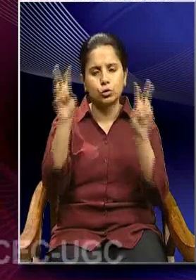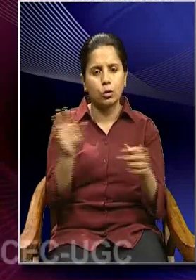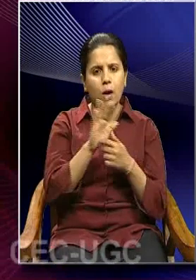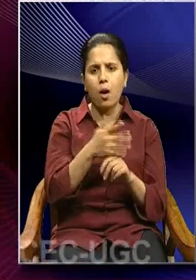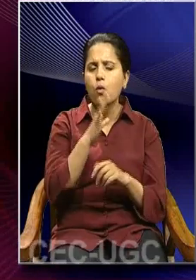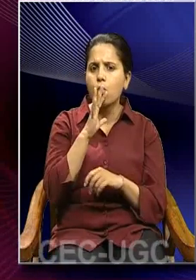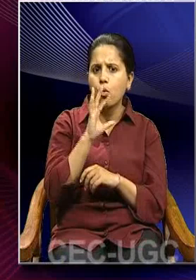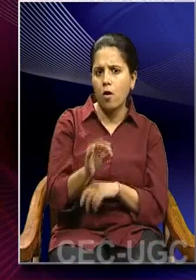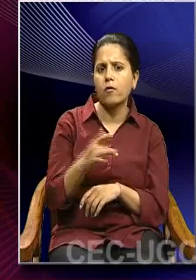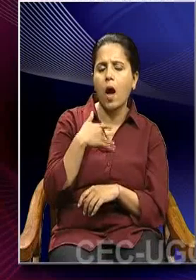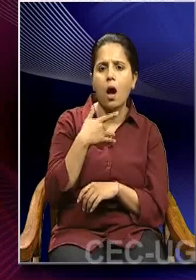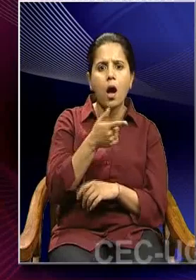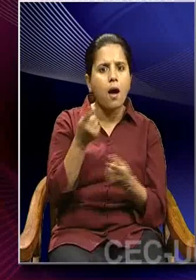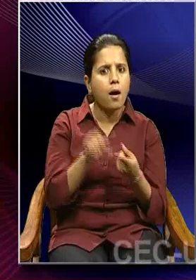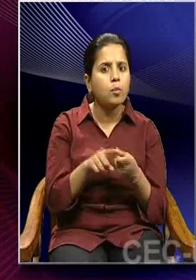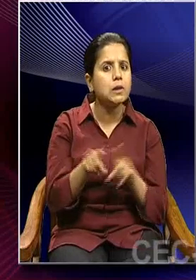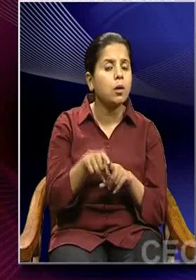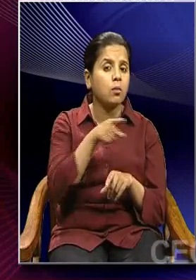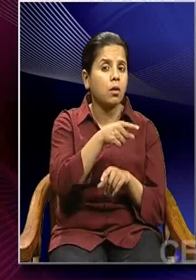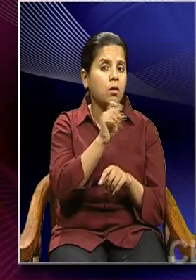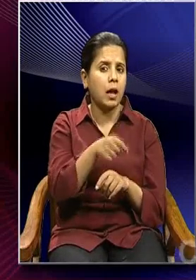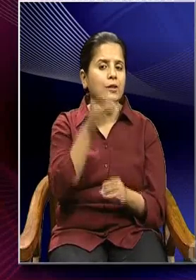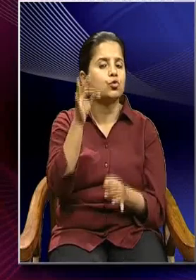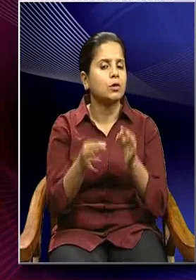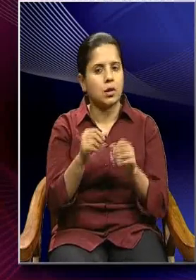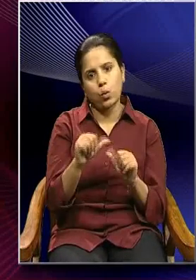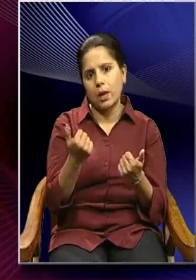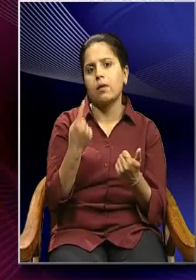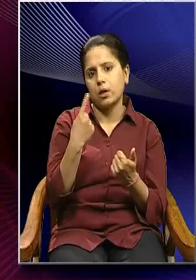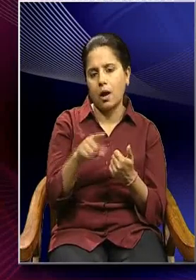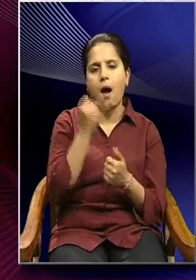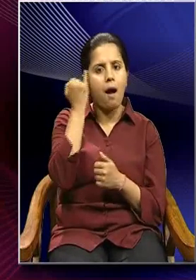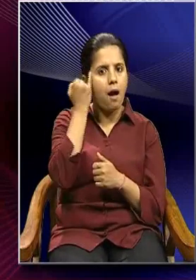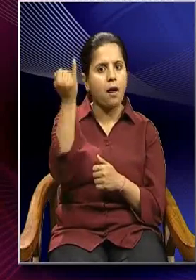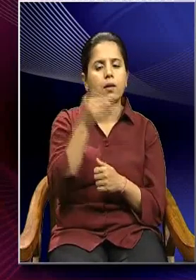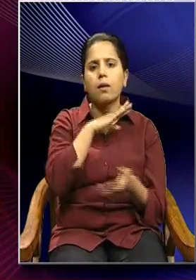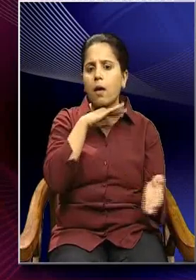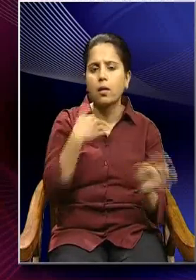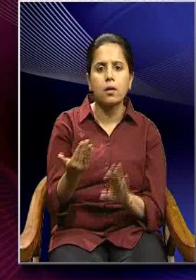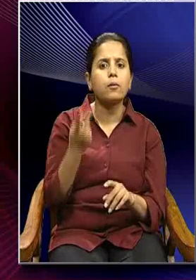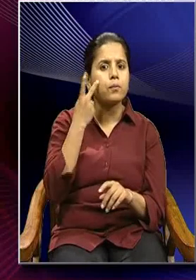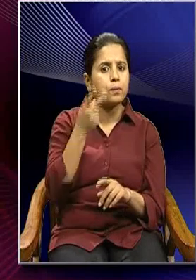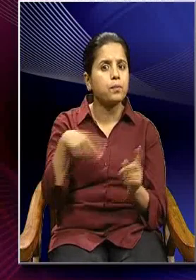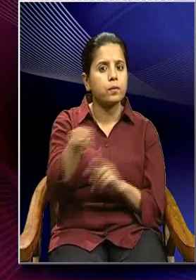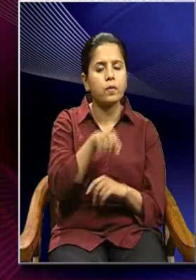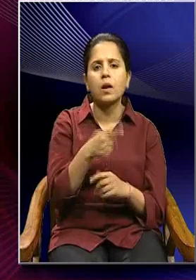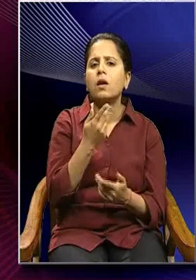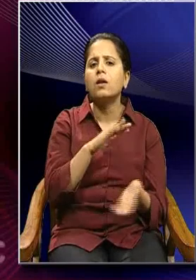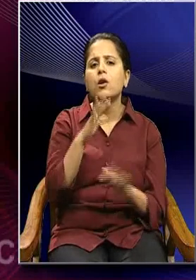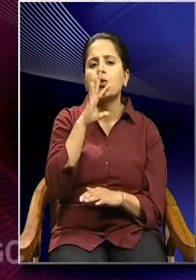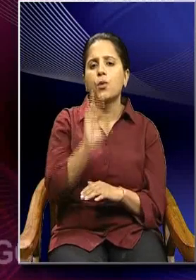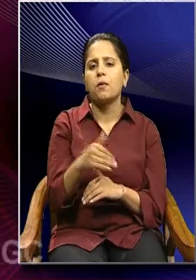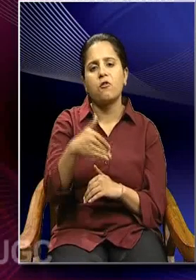realistic kind of a situation he was able to do justice with the idea of death, which was considered to be the ultimate